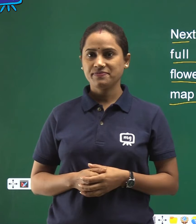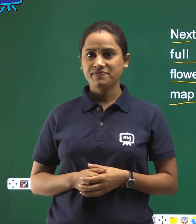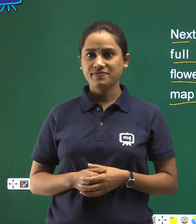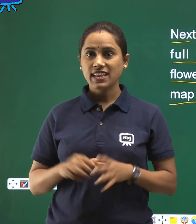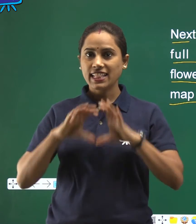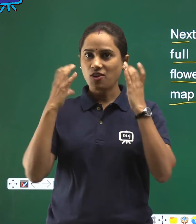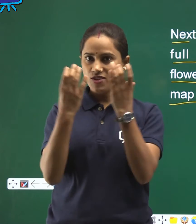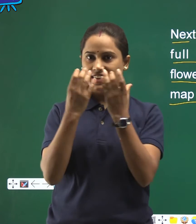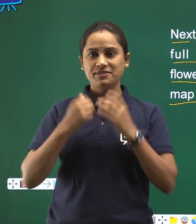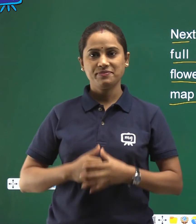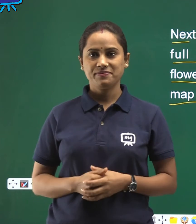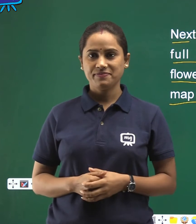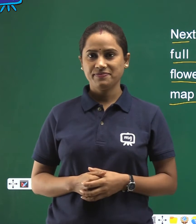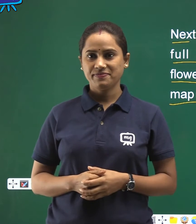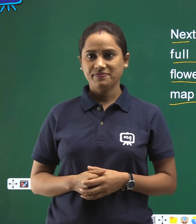the world.